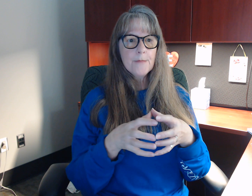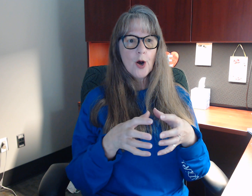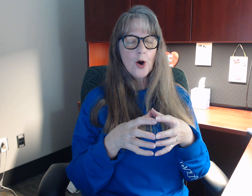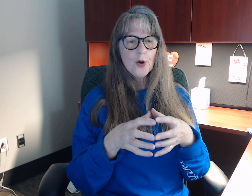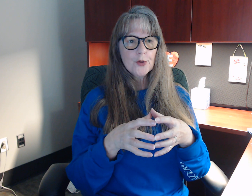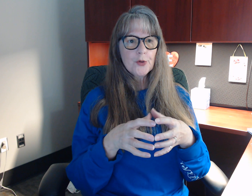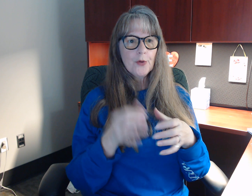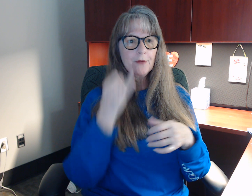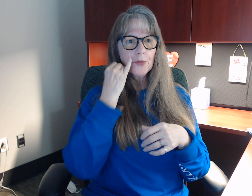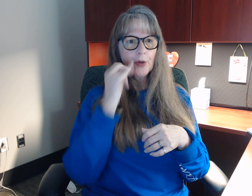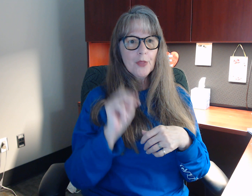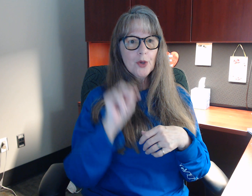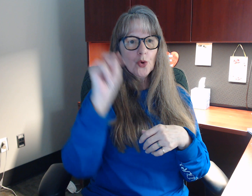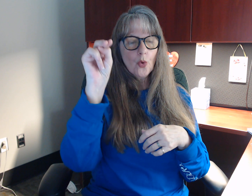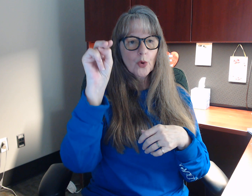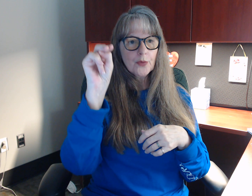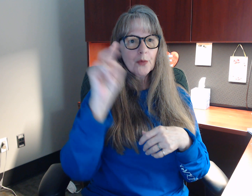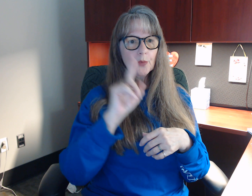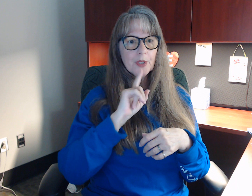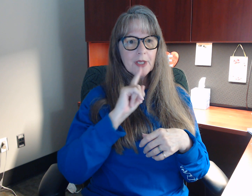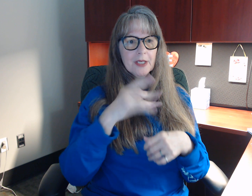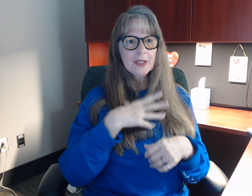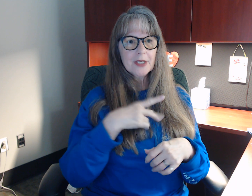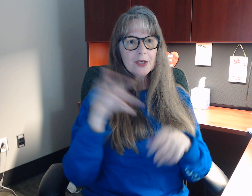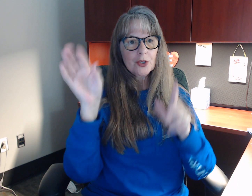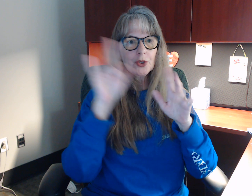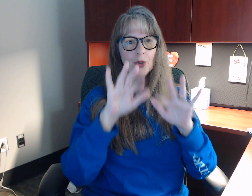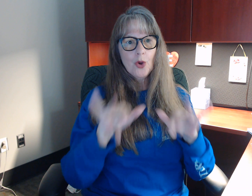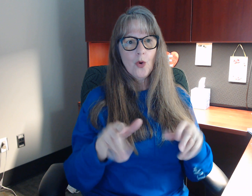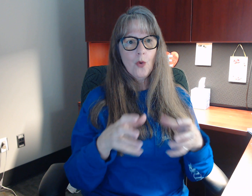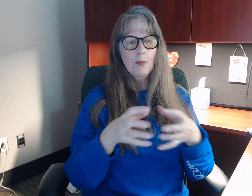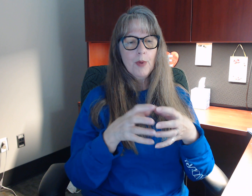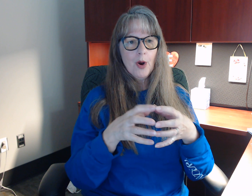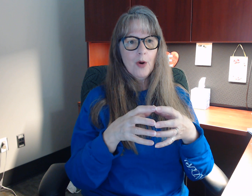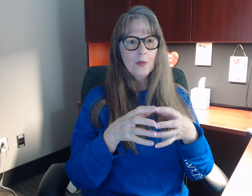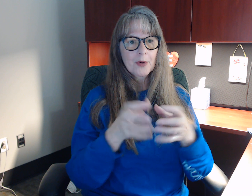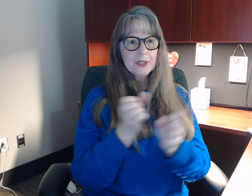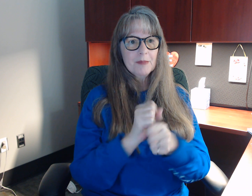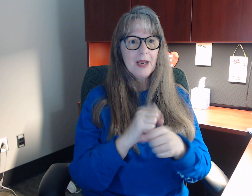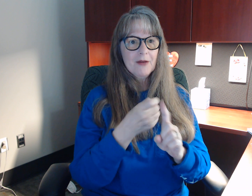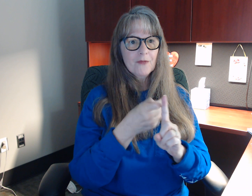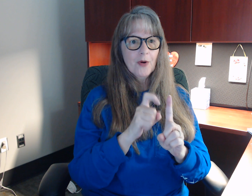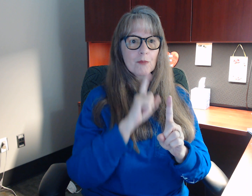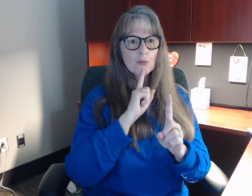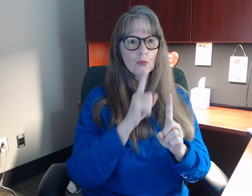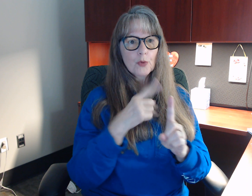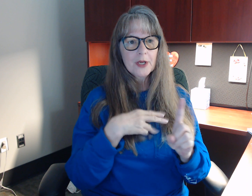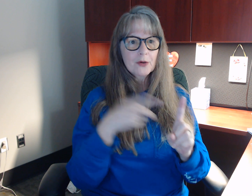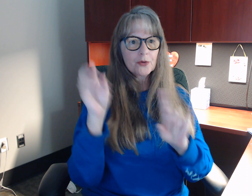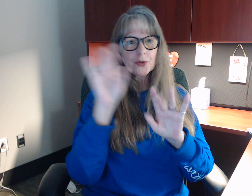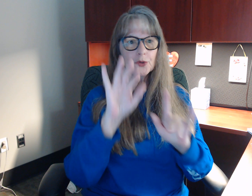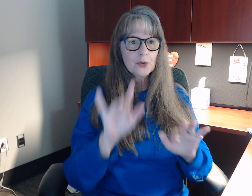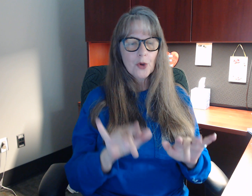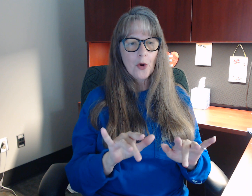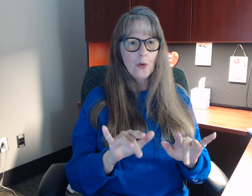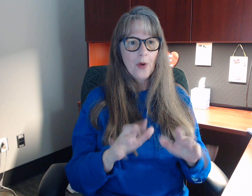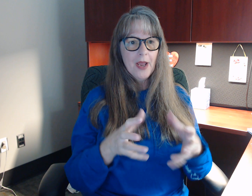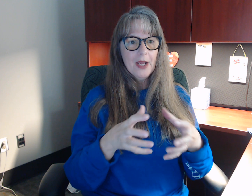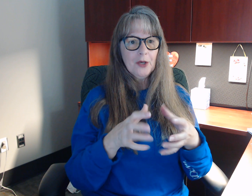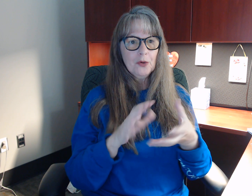snowball. So if you're in the North, it really is a snowball, where it's made from real snow, and you make